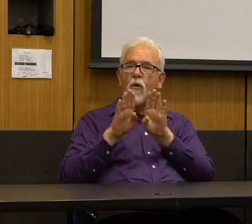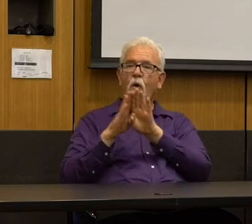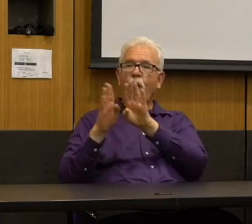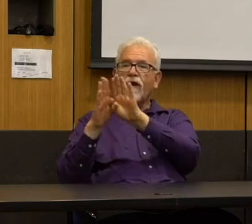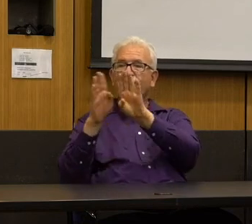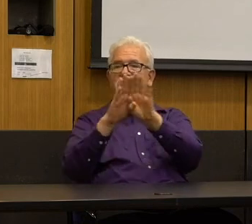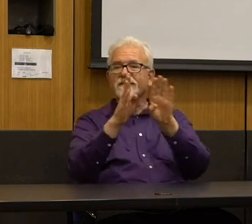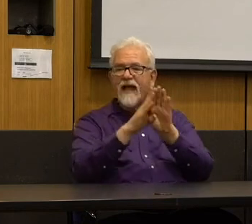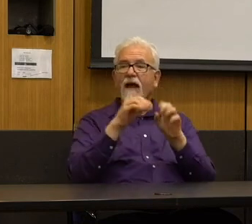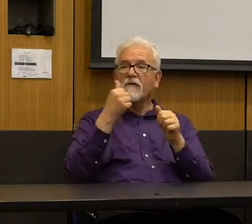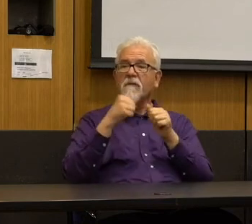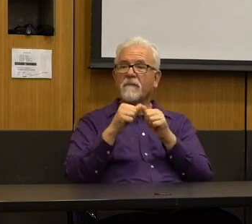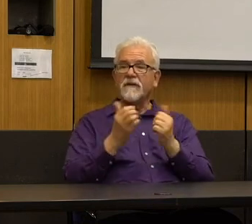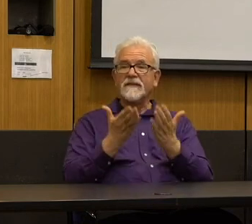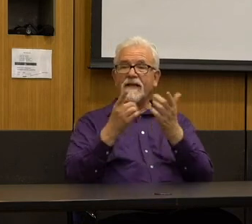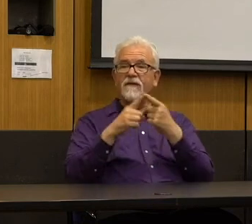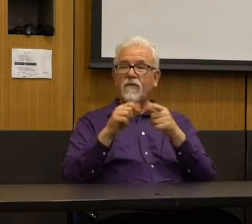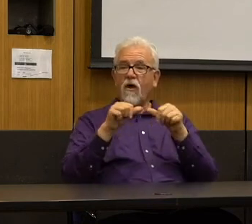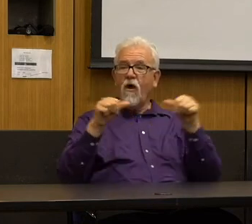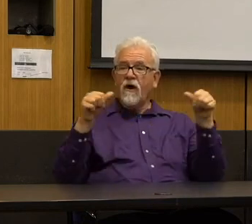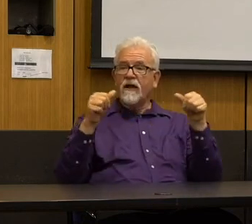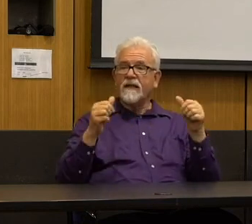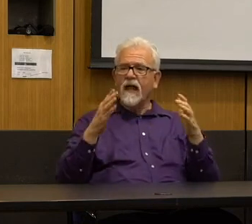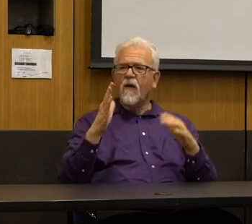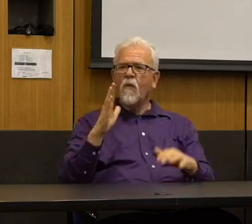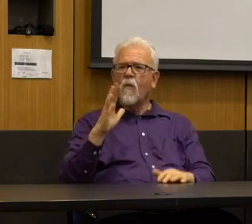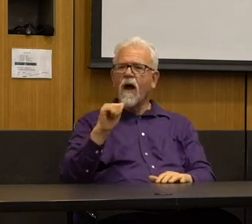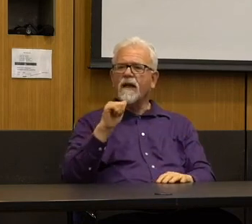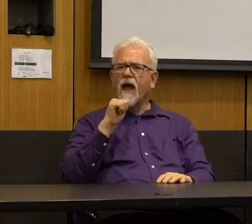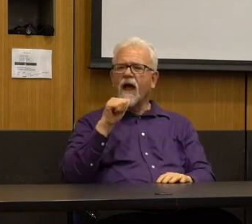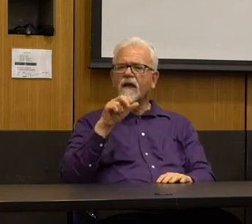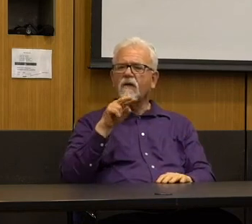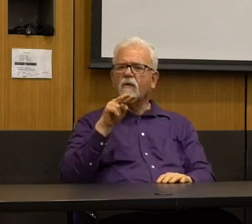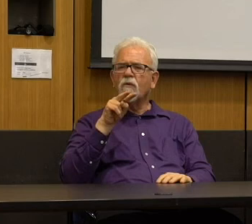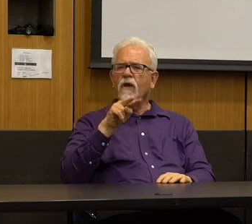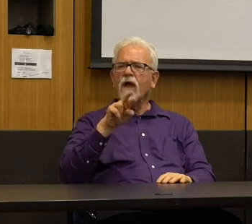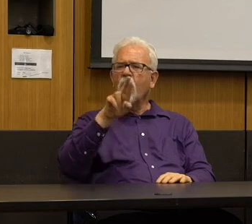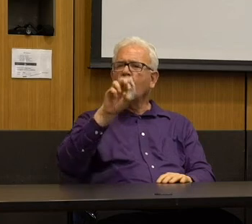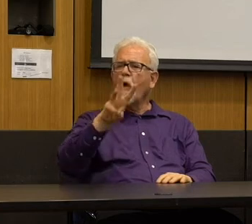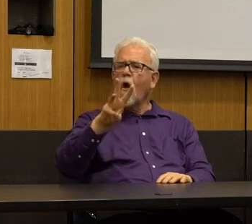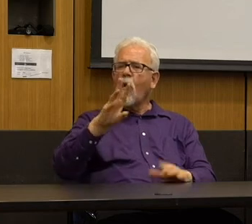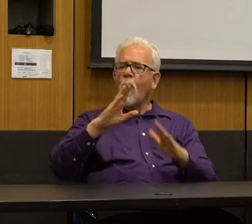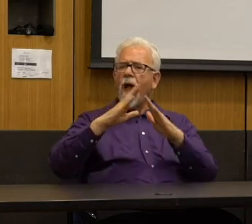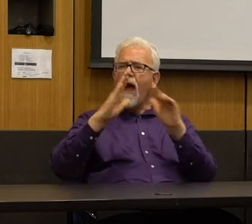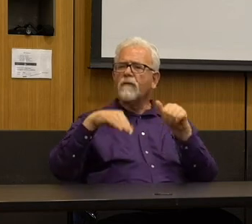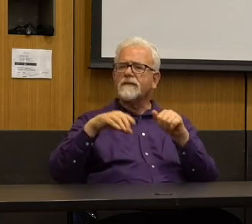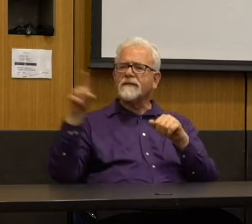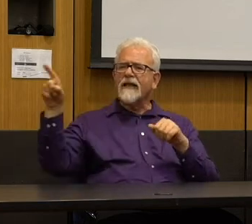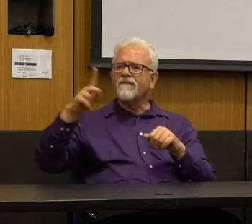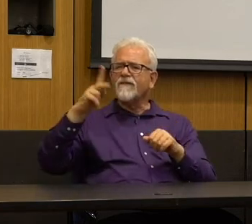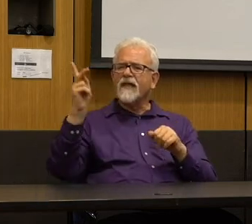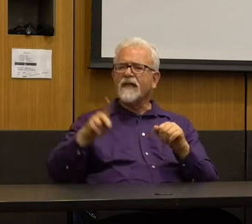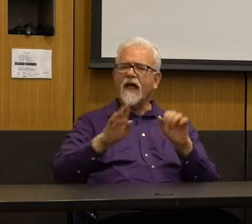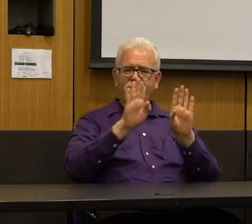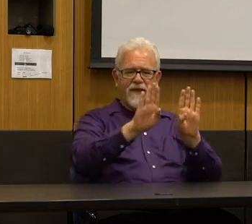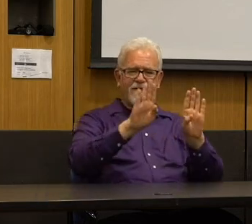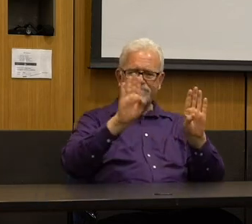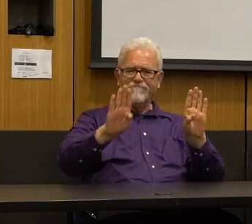remember suggesting to the architect, why don't you look at row houses in Philadelphia?